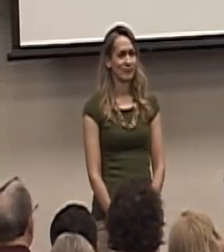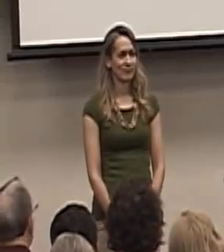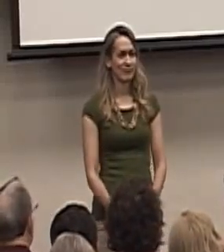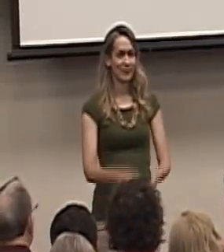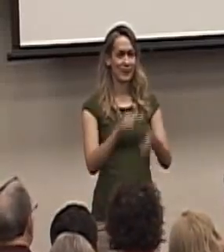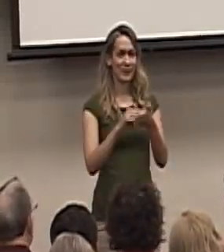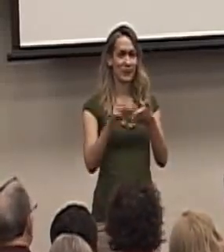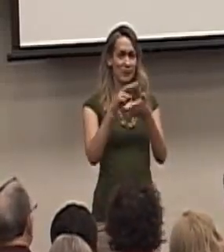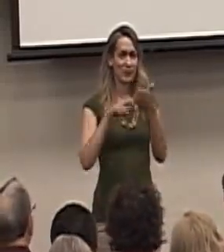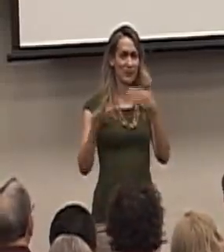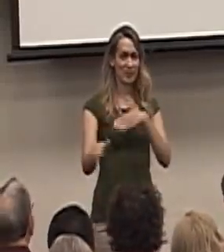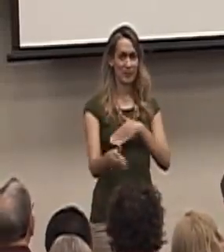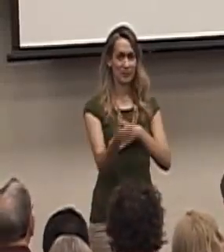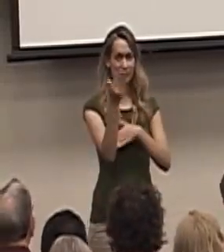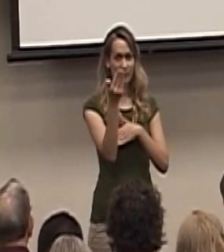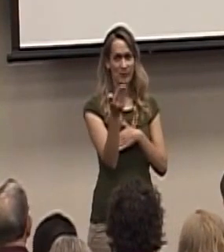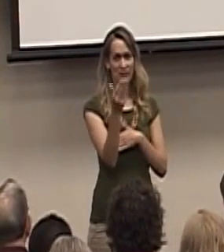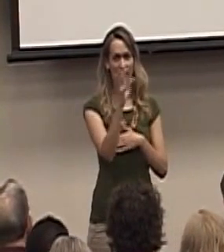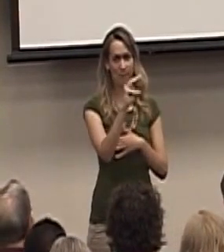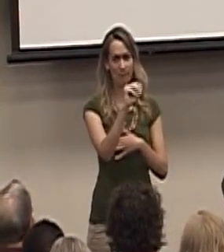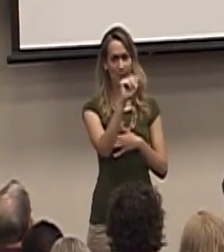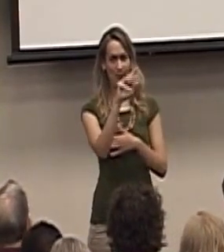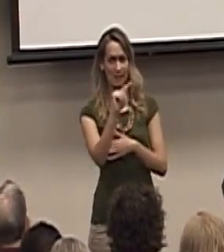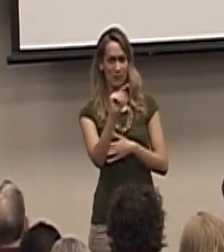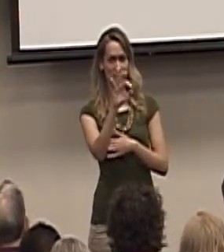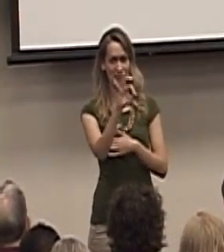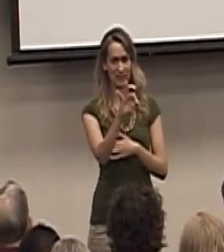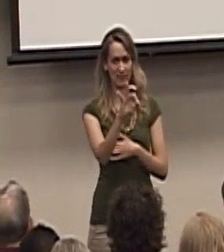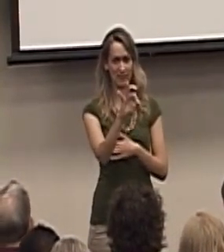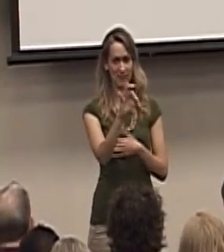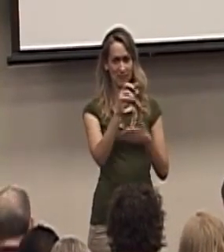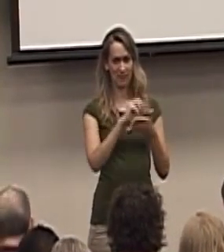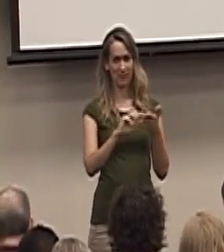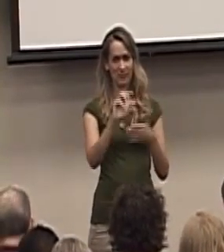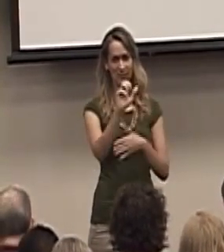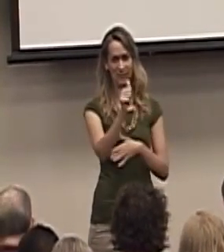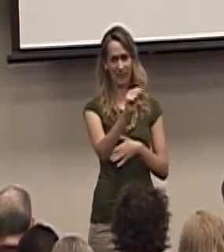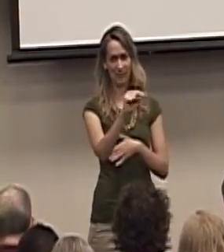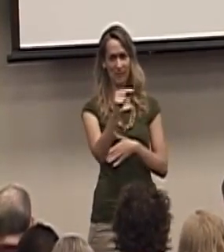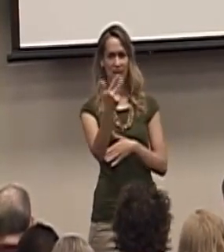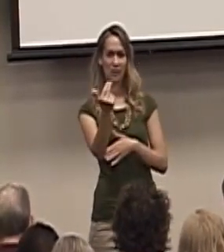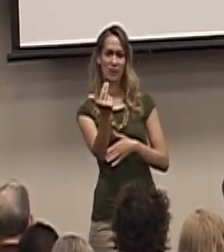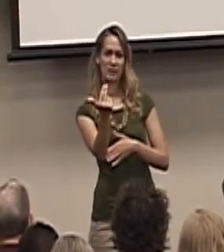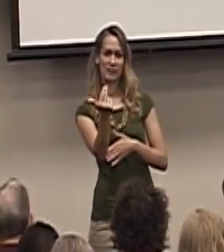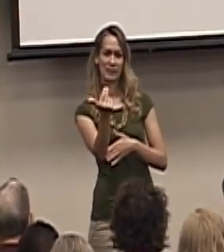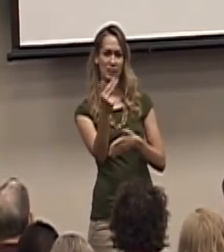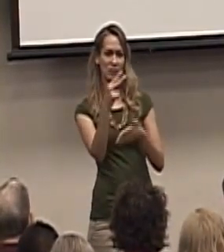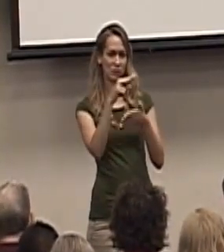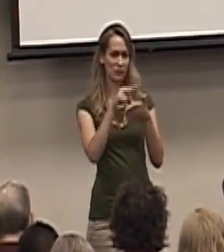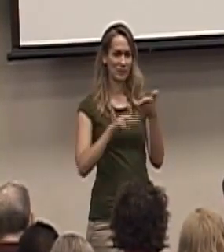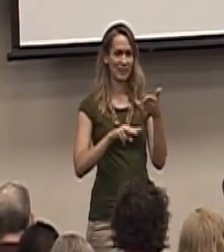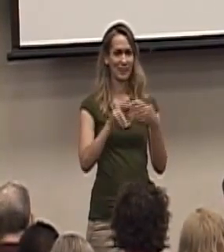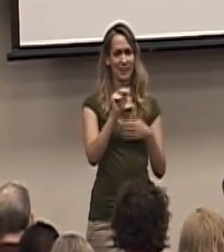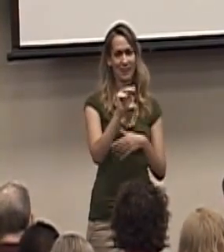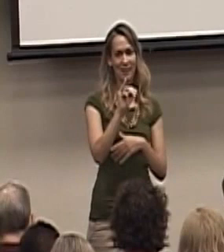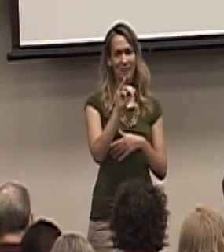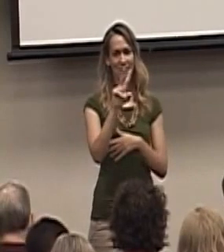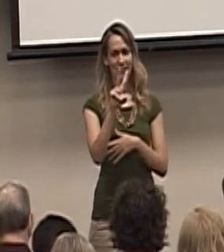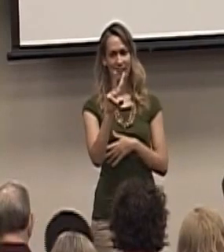Scripture reading this morning will be in Matthew 9, verses 10 through 13. I'll be reading in the